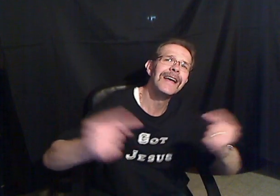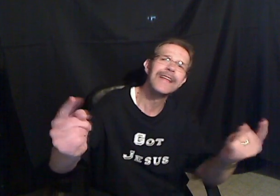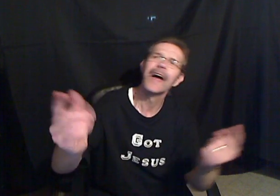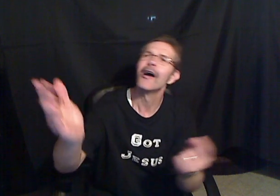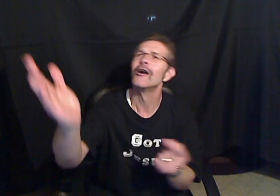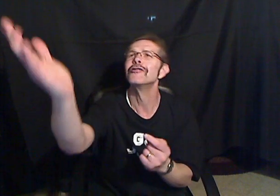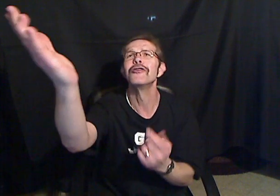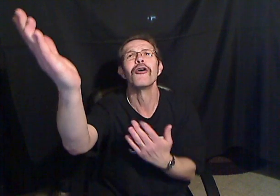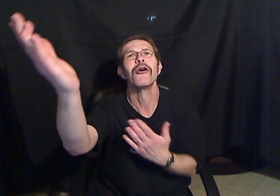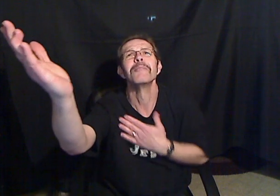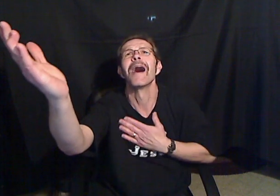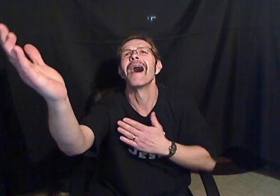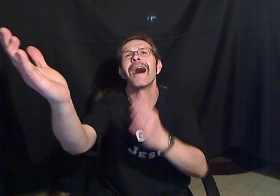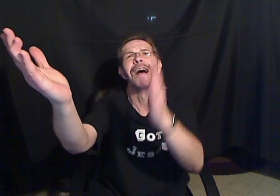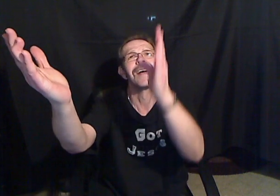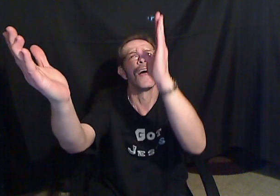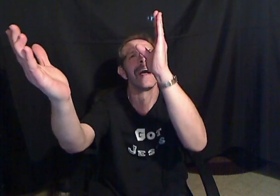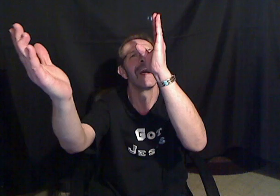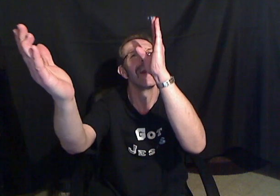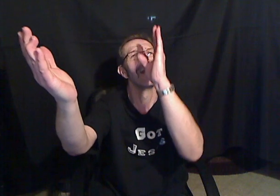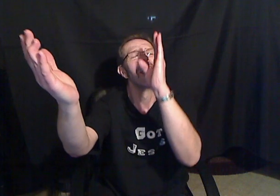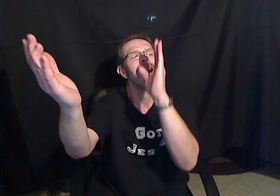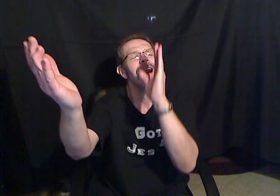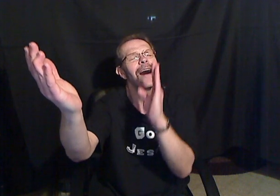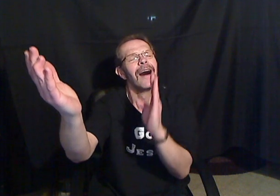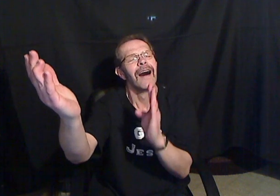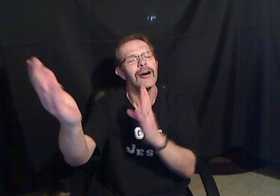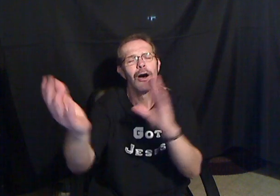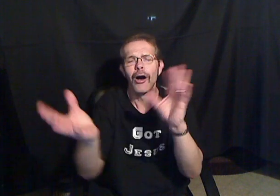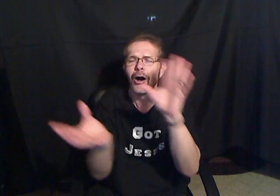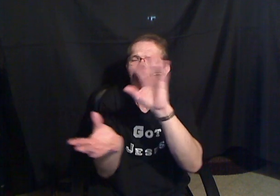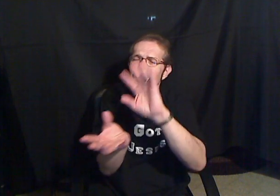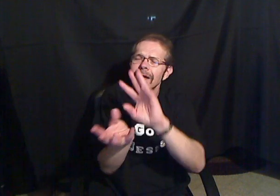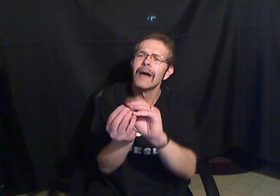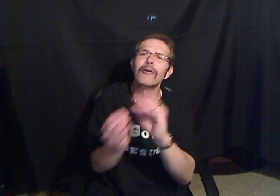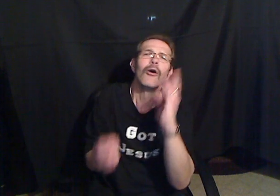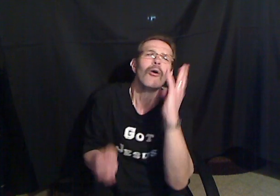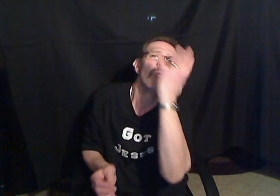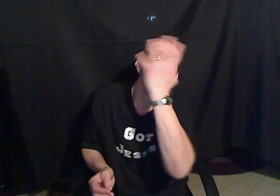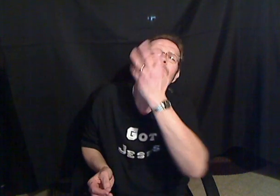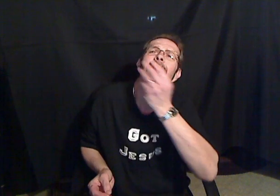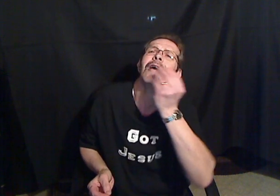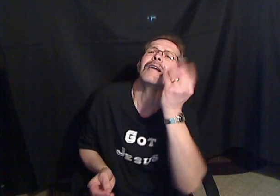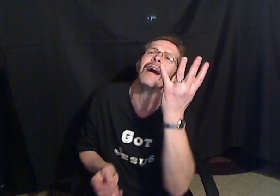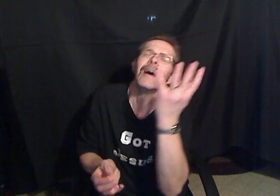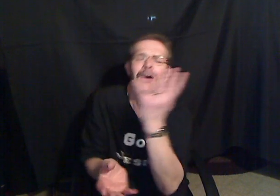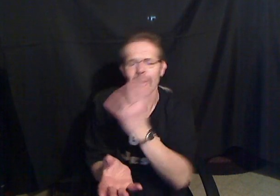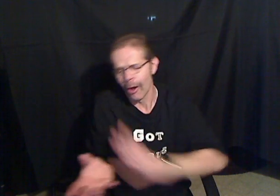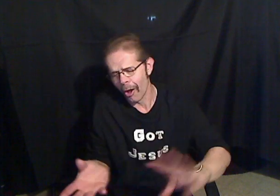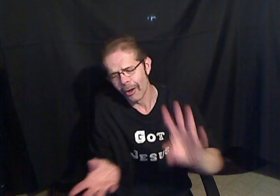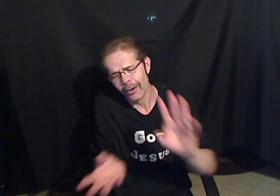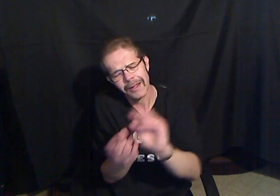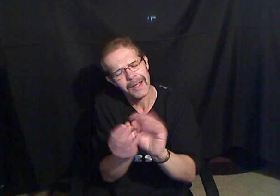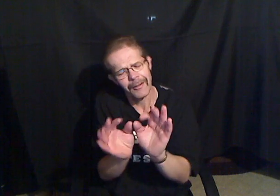that you're my God. You're altogether loving, altogether